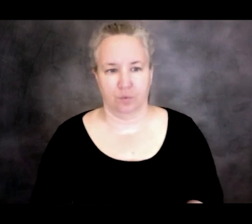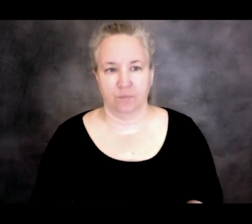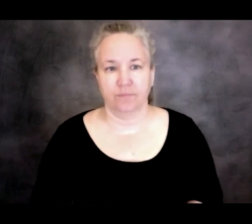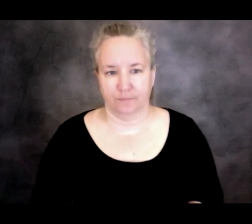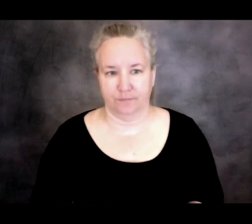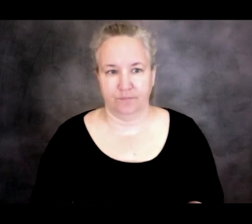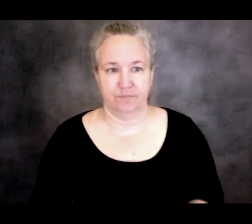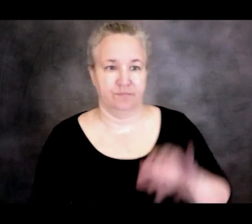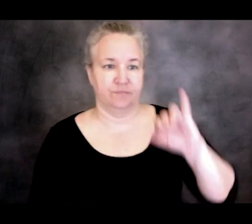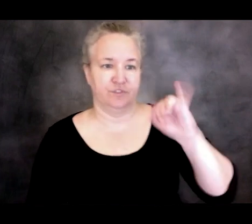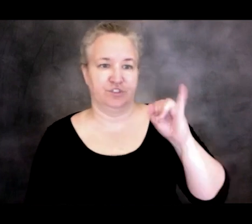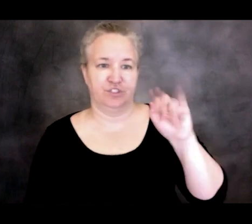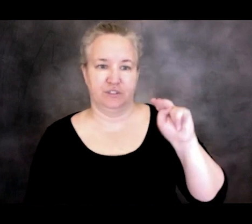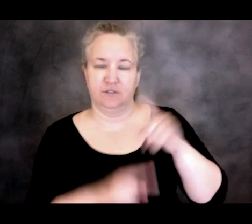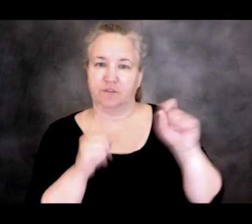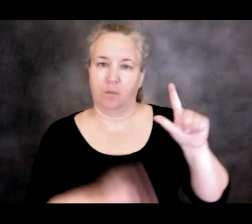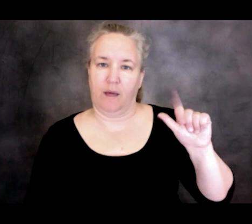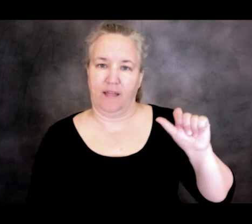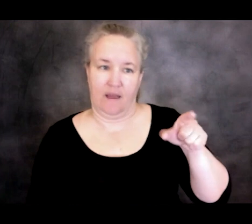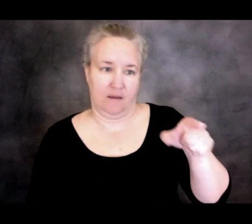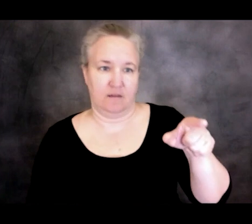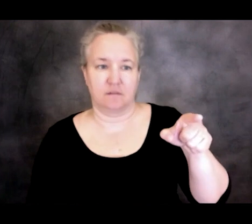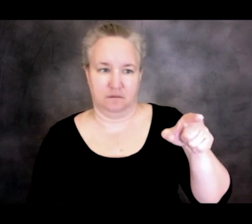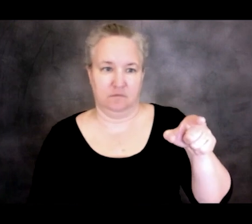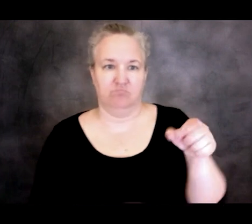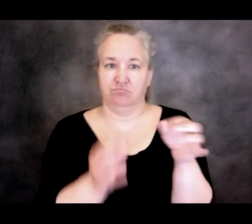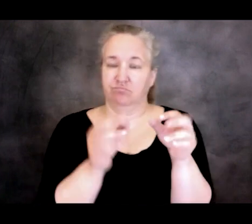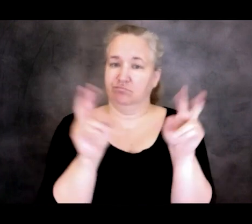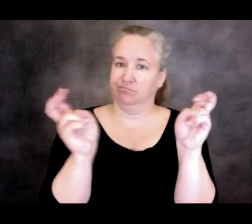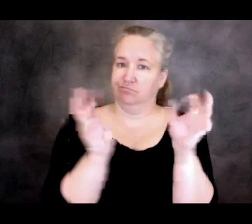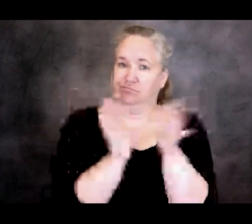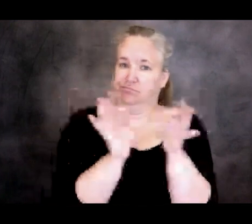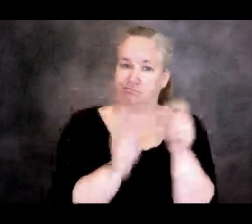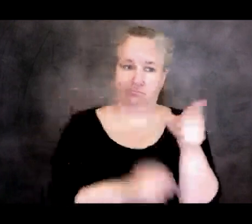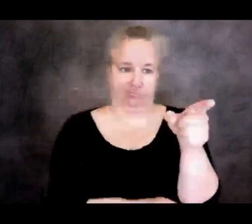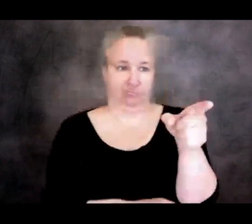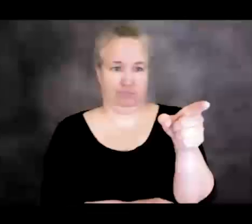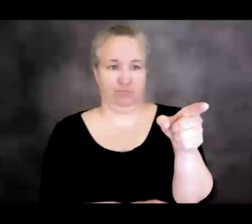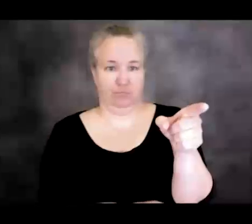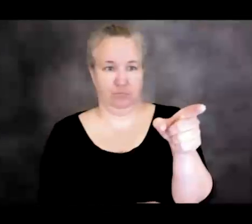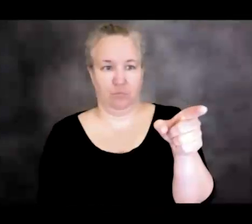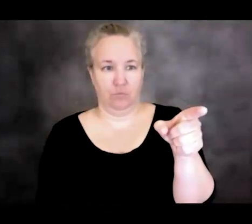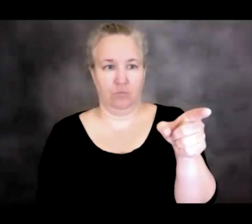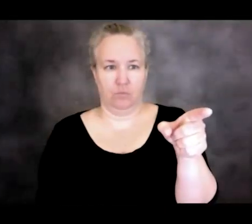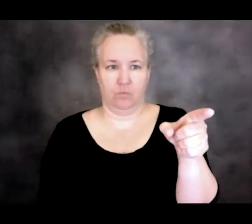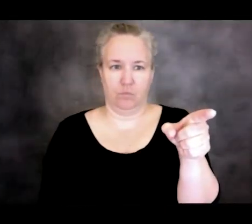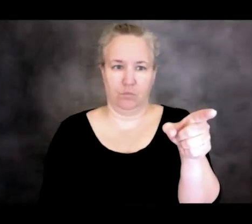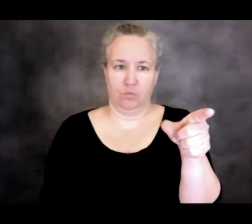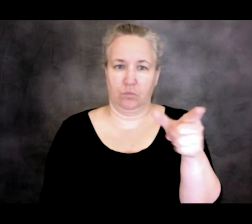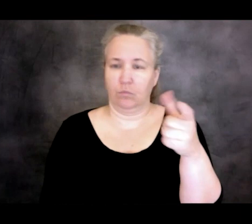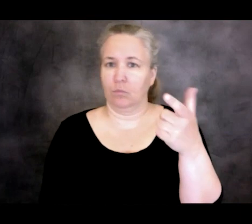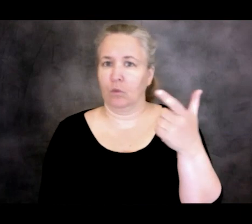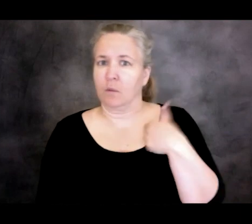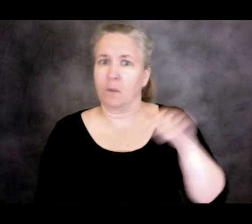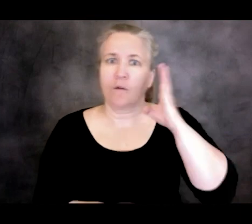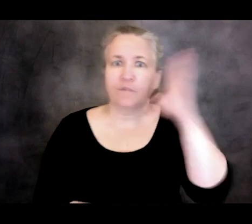Jen from Los Angeles told us that that it gave me hope that my future is not